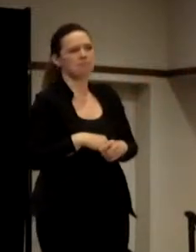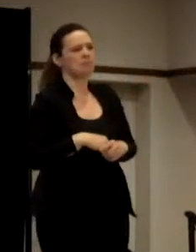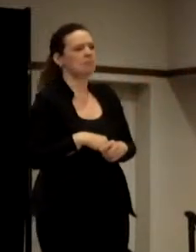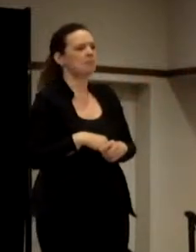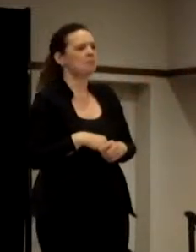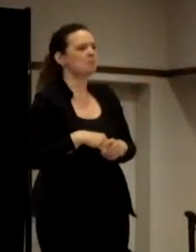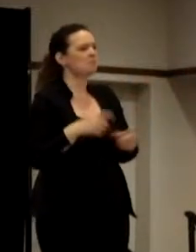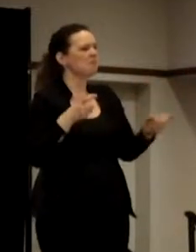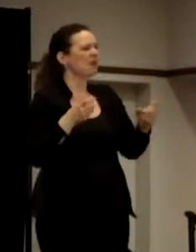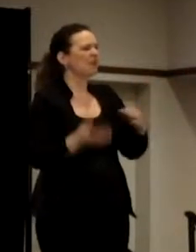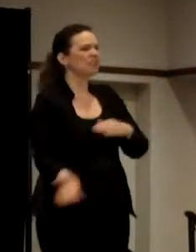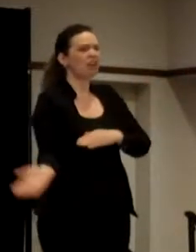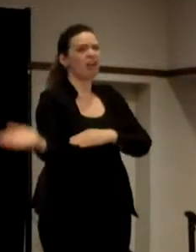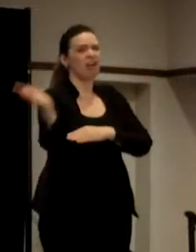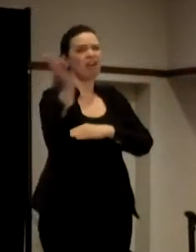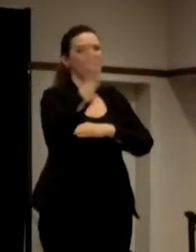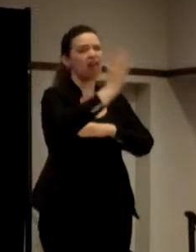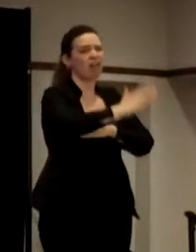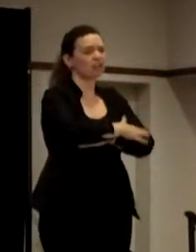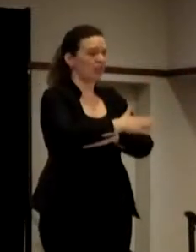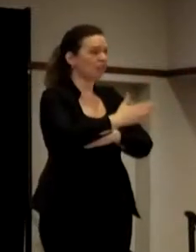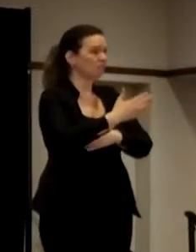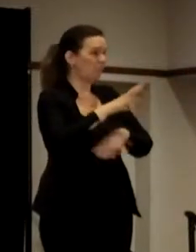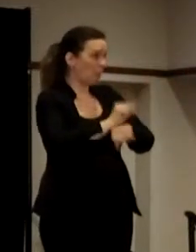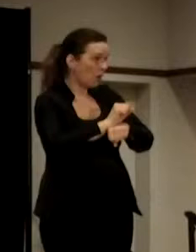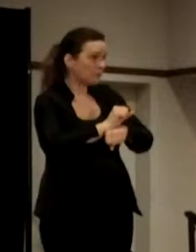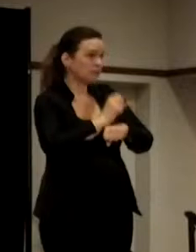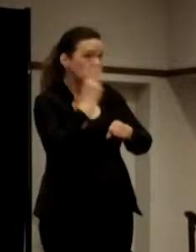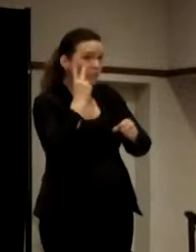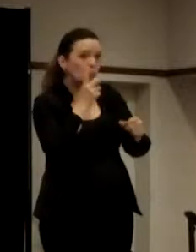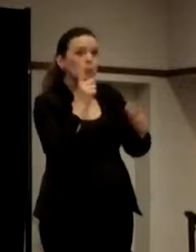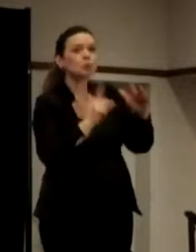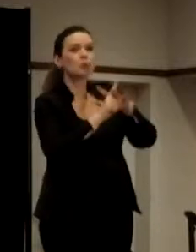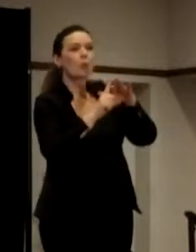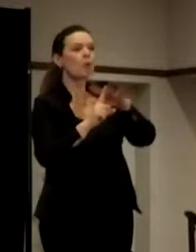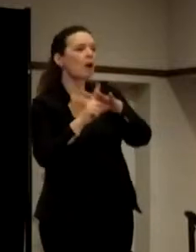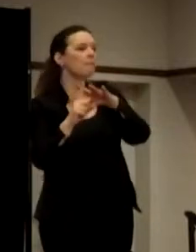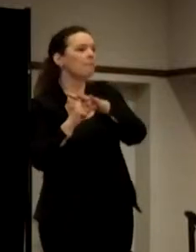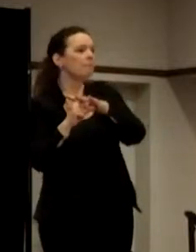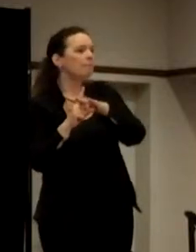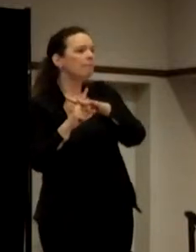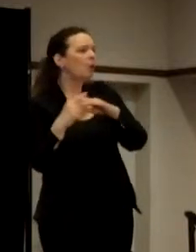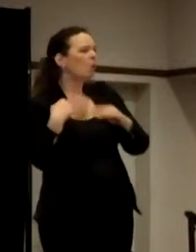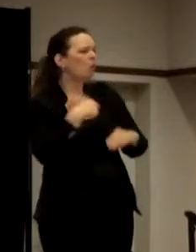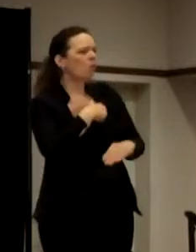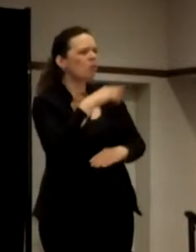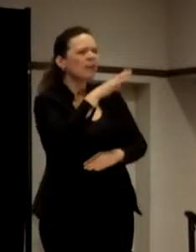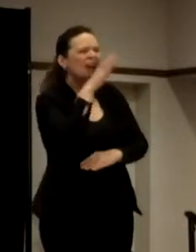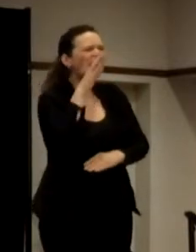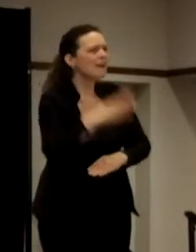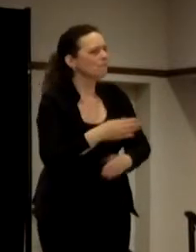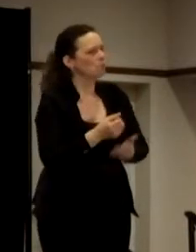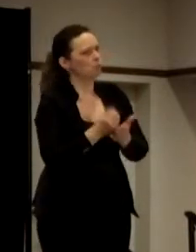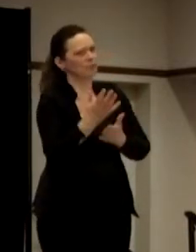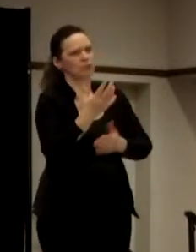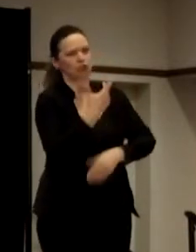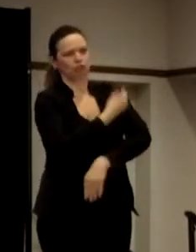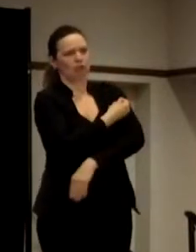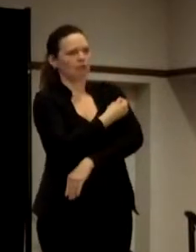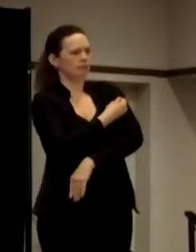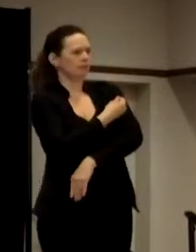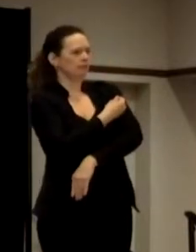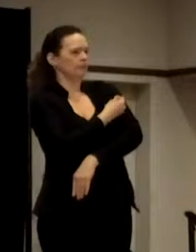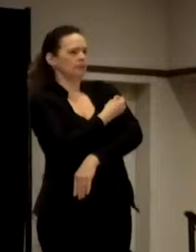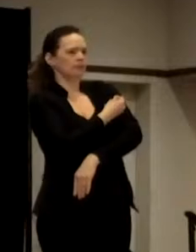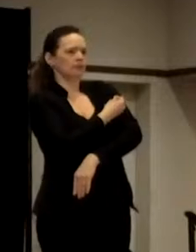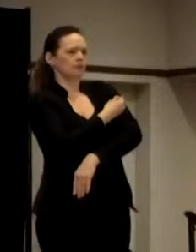day. Again, we will never waste a shot at our pod. If we found a 25-year-old healthy person walking down the